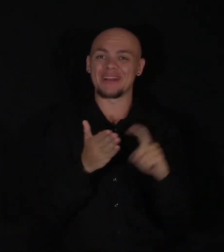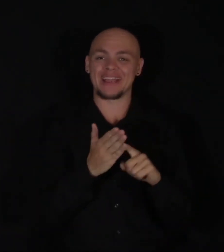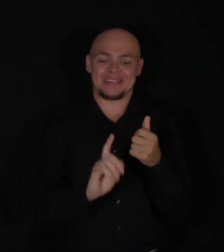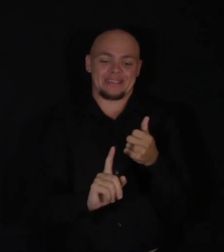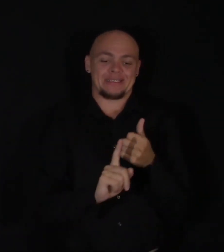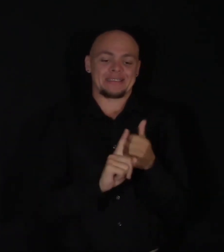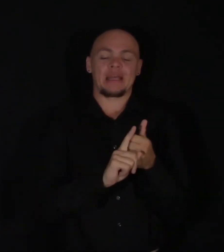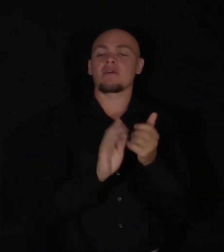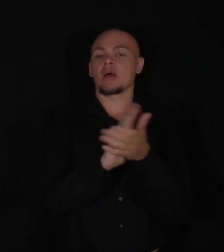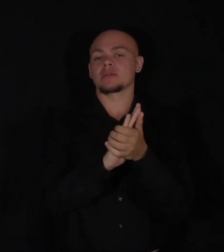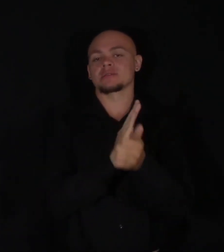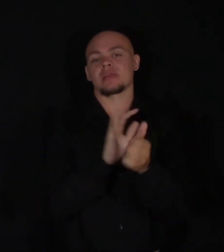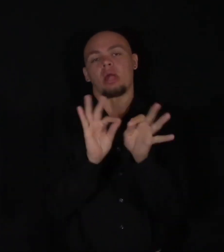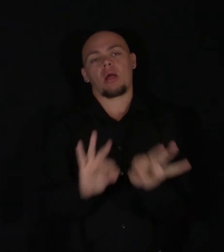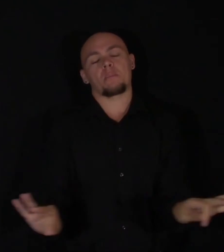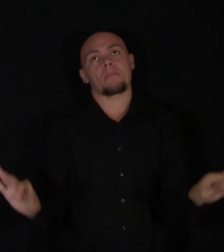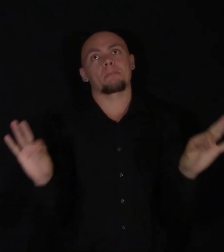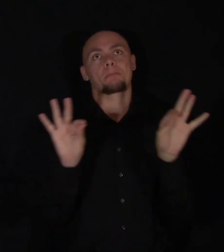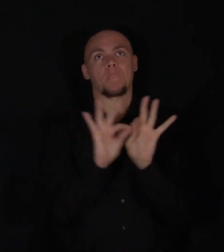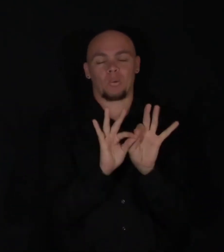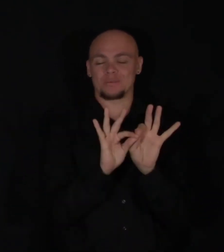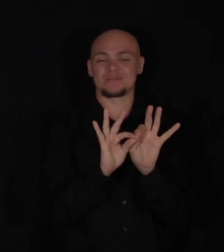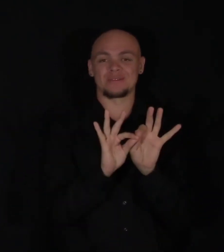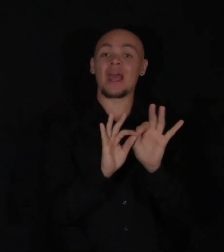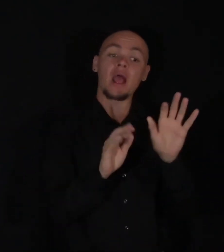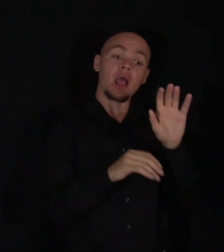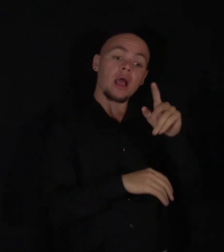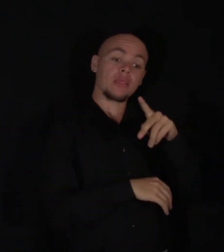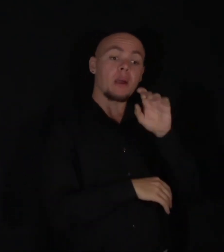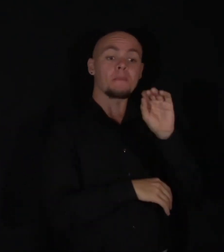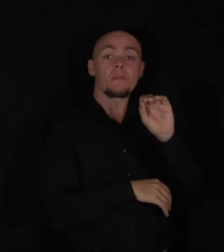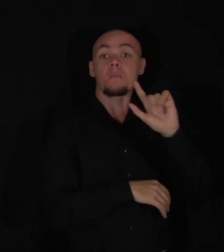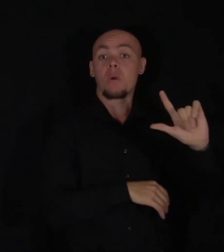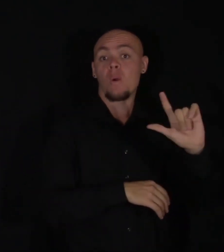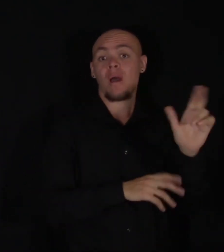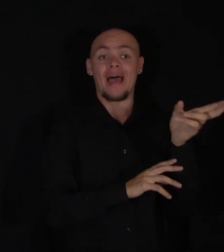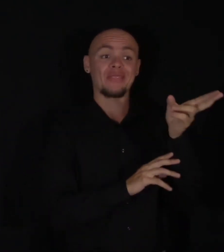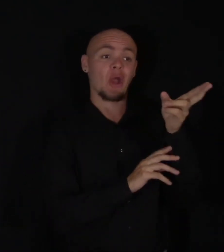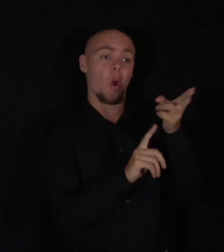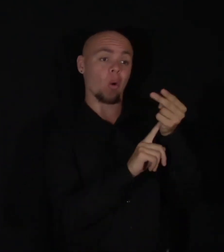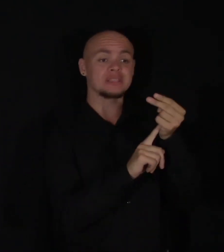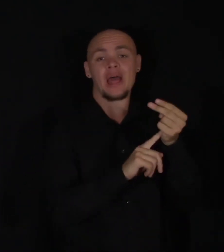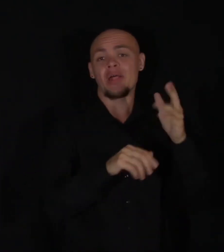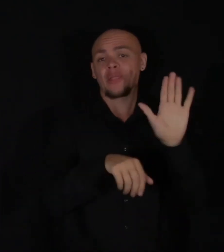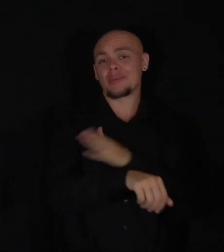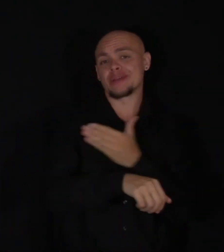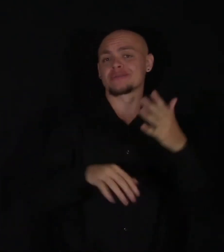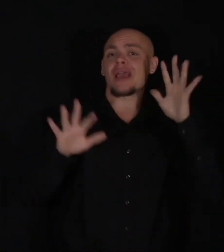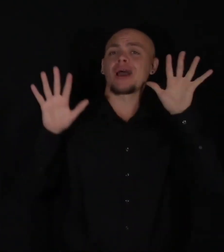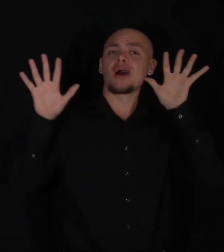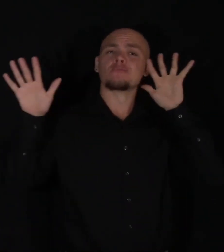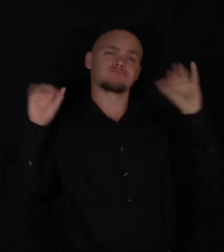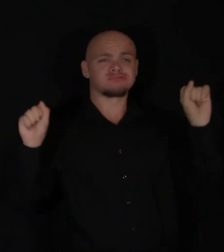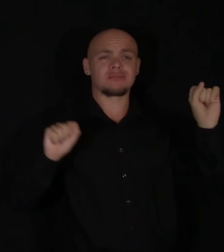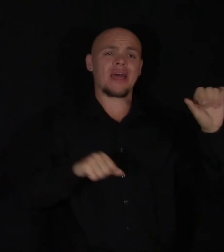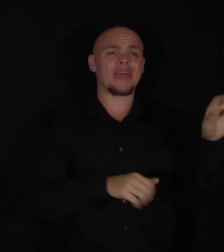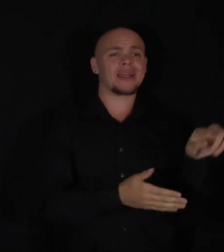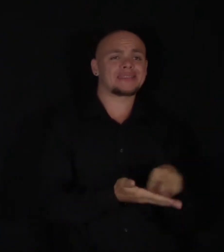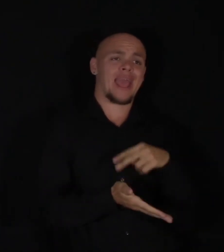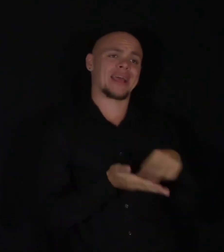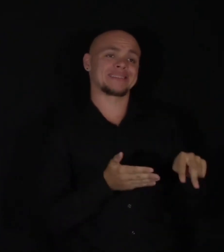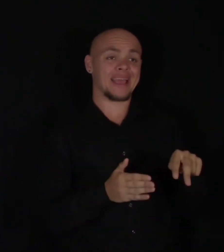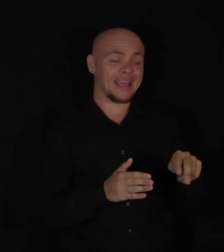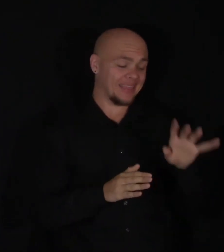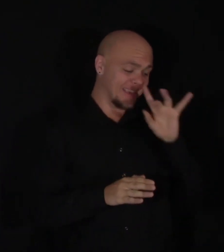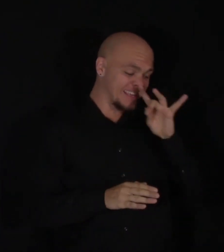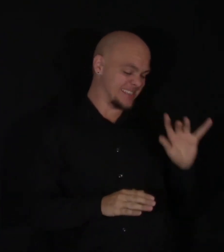very valuable life skill. You'll see them at the pool at the hotel. The music is like blasting. They're grinding to the music, and the little ones are grinding right